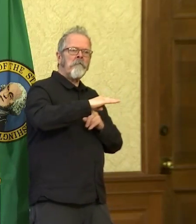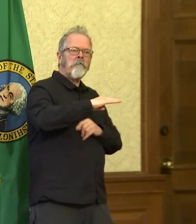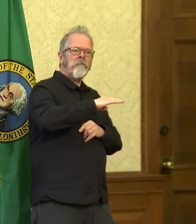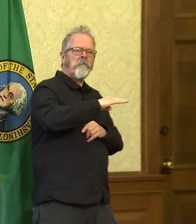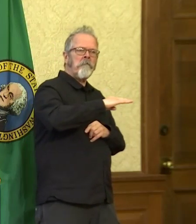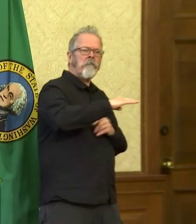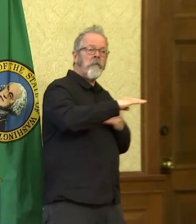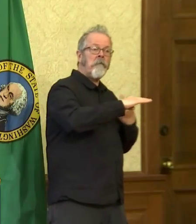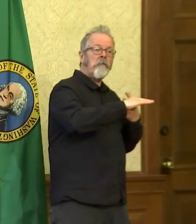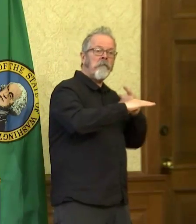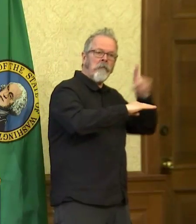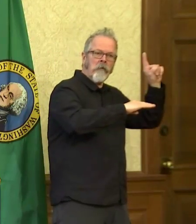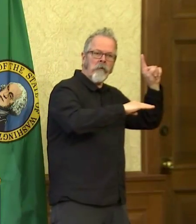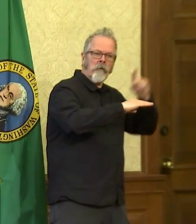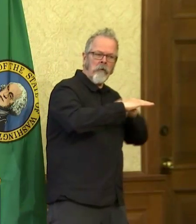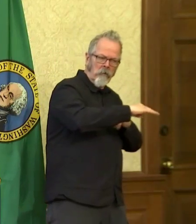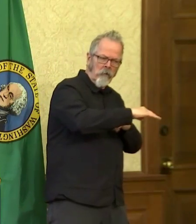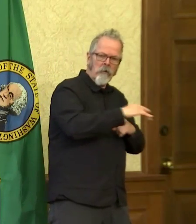be an